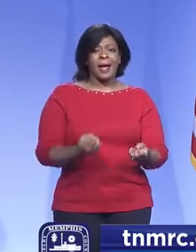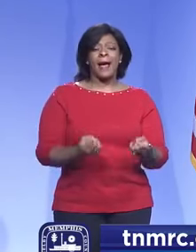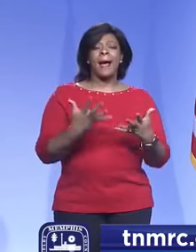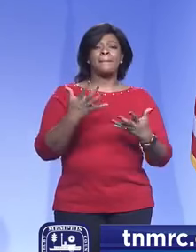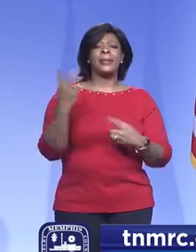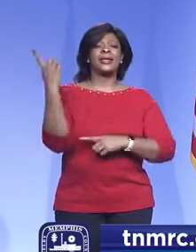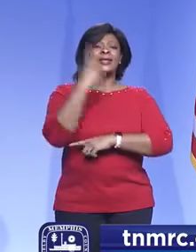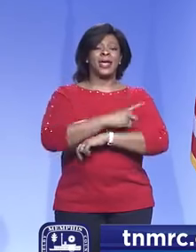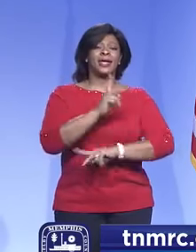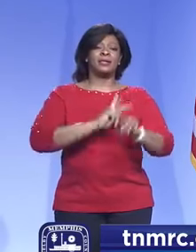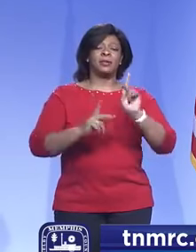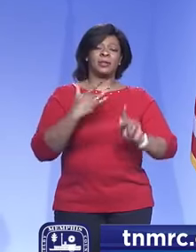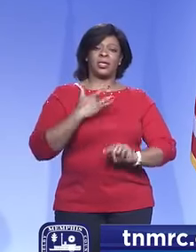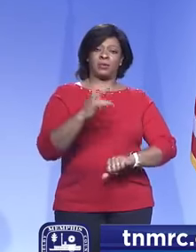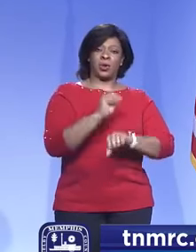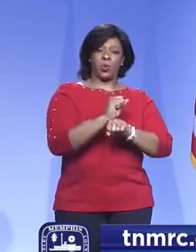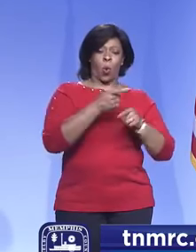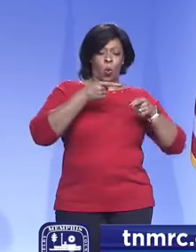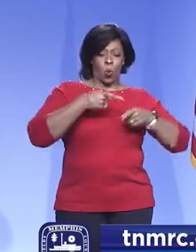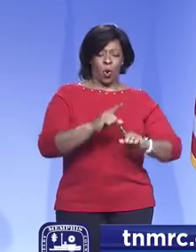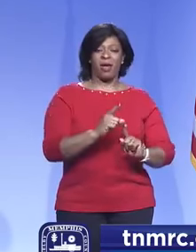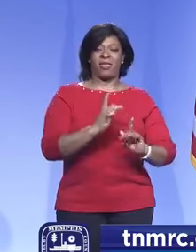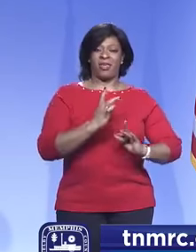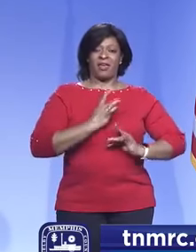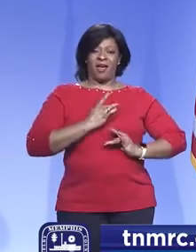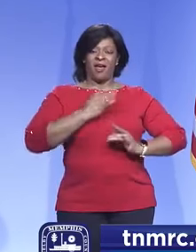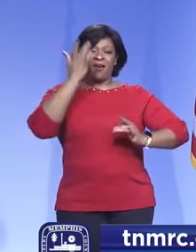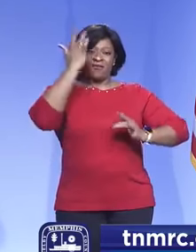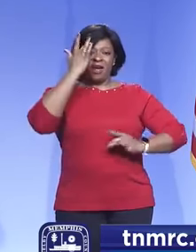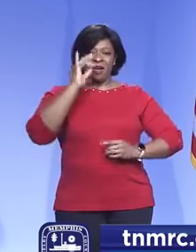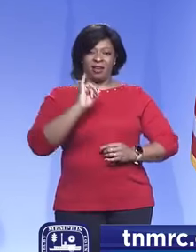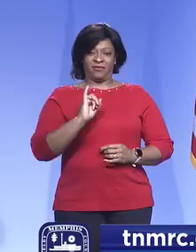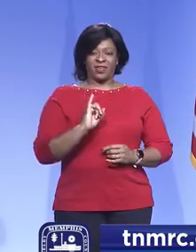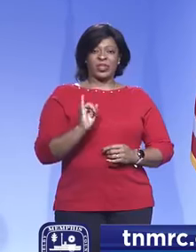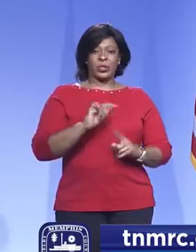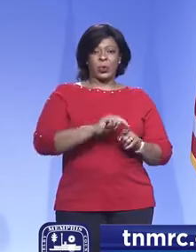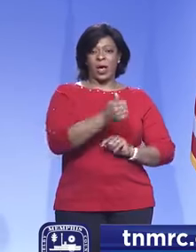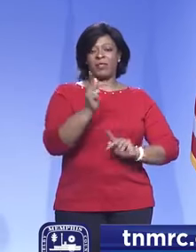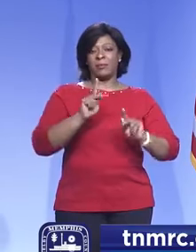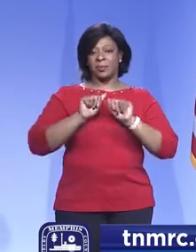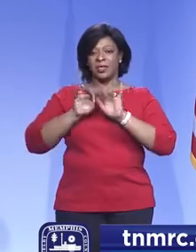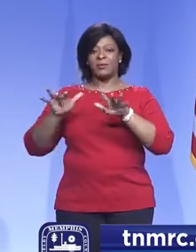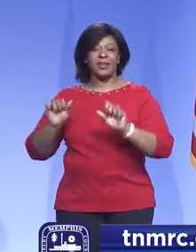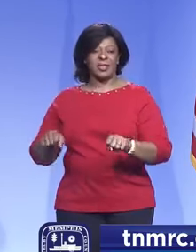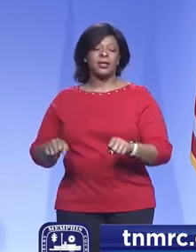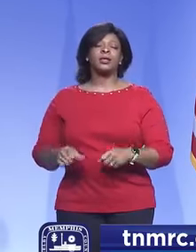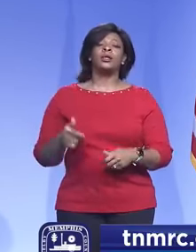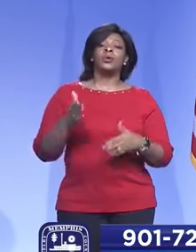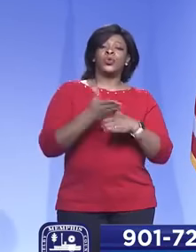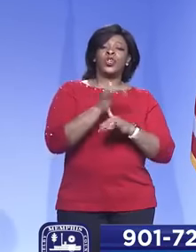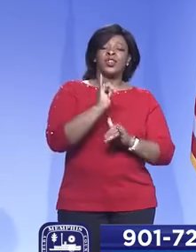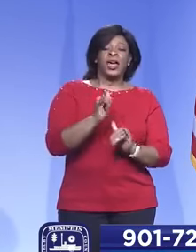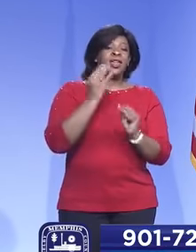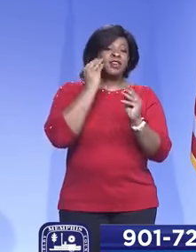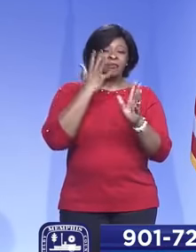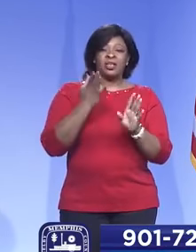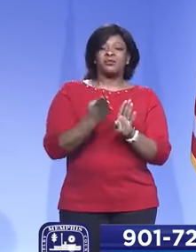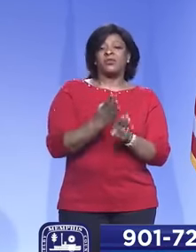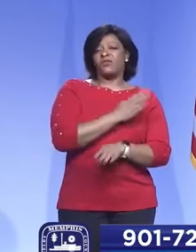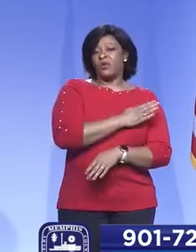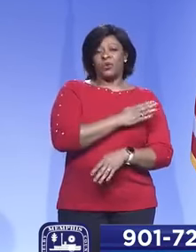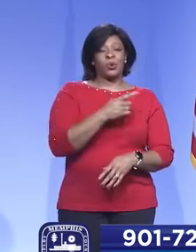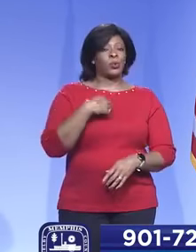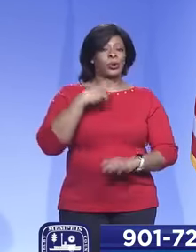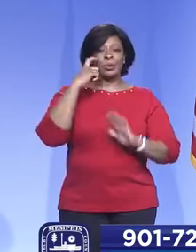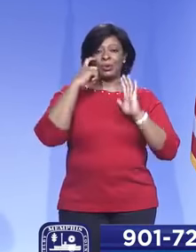days people worked while they potentially were infectious to others. We have shared this information before and have